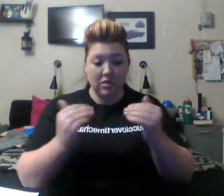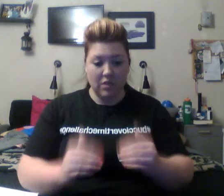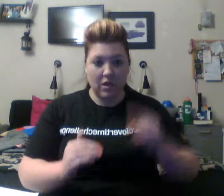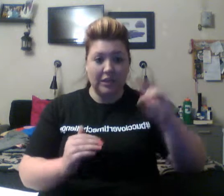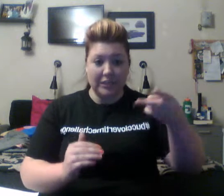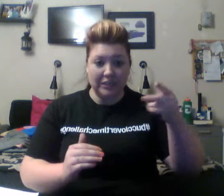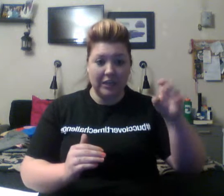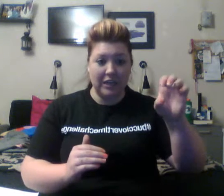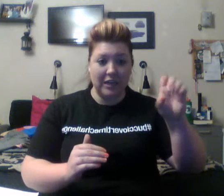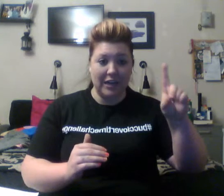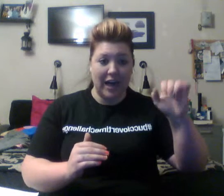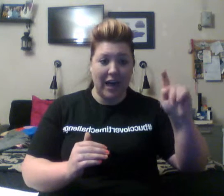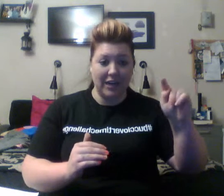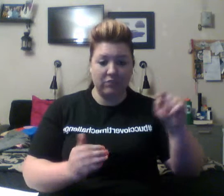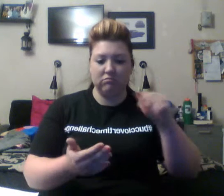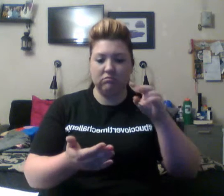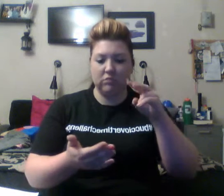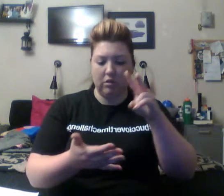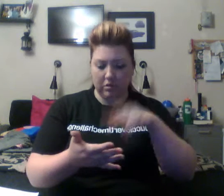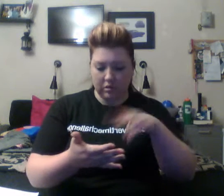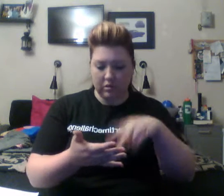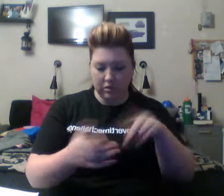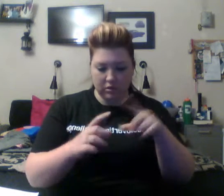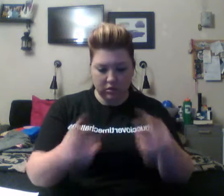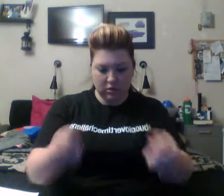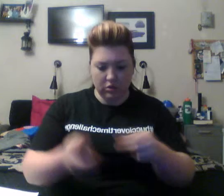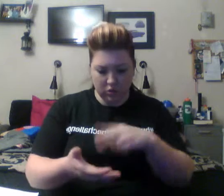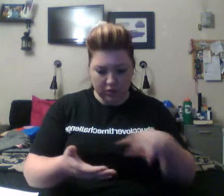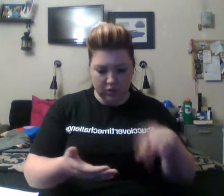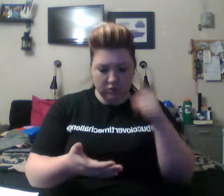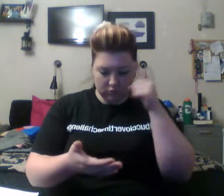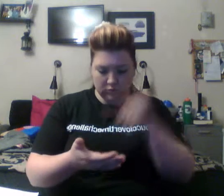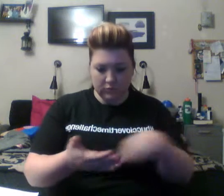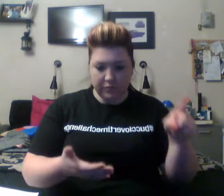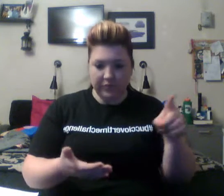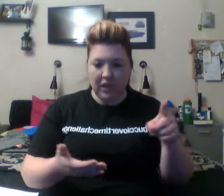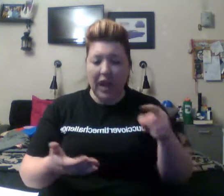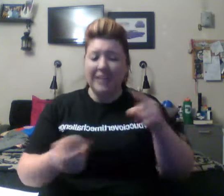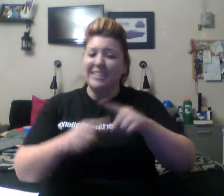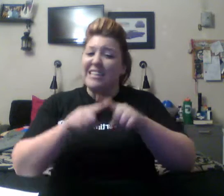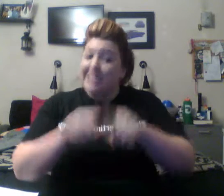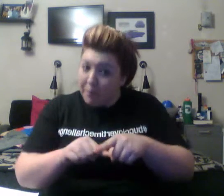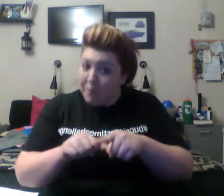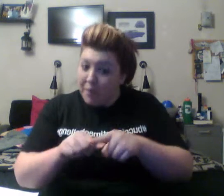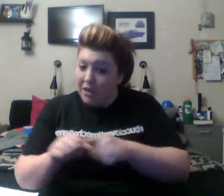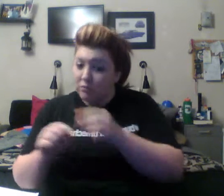at the checks. Now that depends again on the size of your corporation. If it's really huge and you're talking, several hundred or even thousands of people, obviously that's not